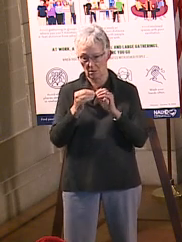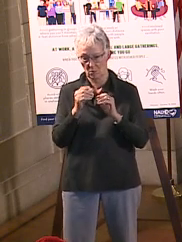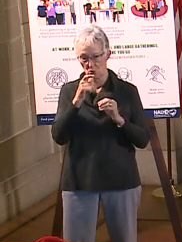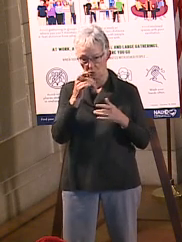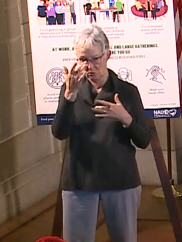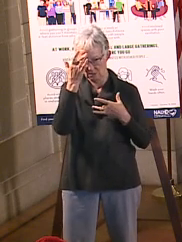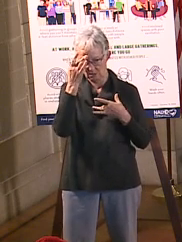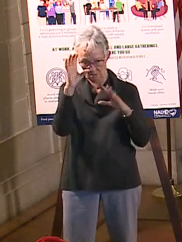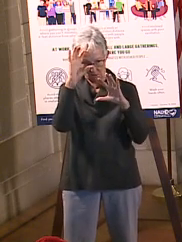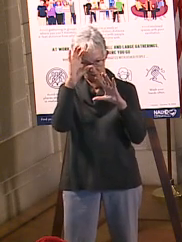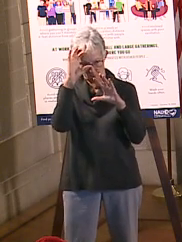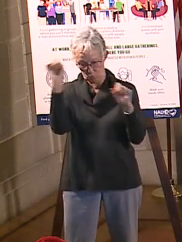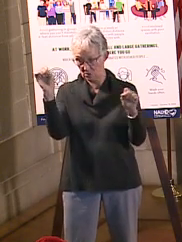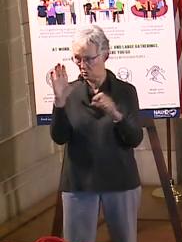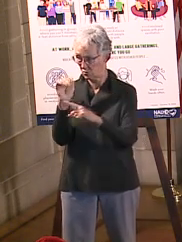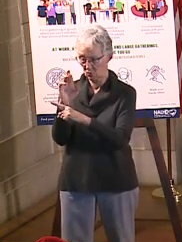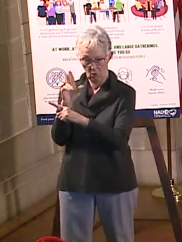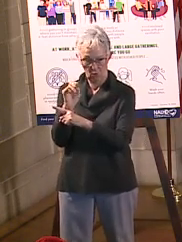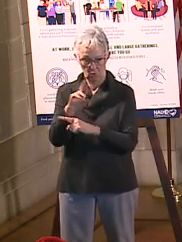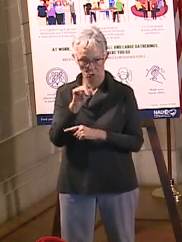Question from President Carter. President Carter?